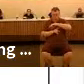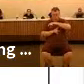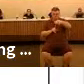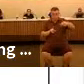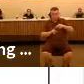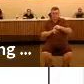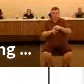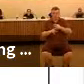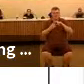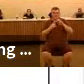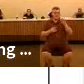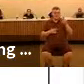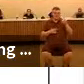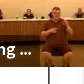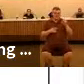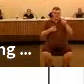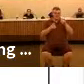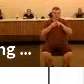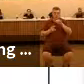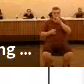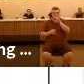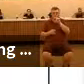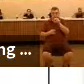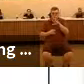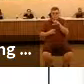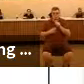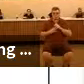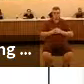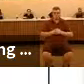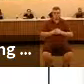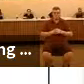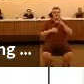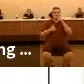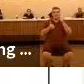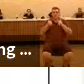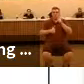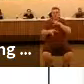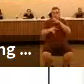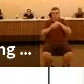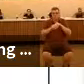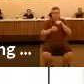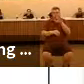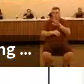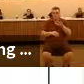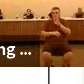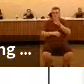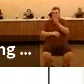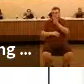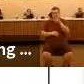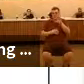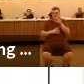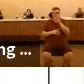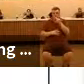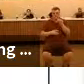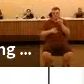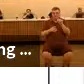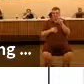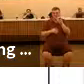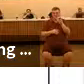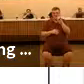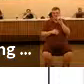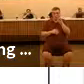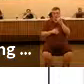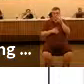connecting Nevins Road to Authors Avenue, which also includes approximately 600-foot long